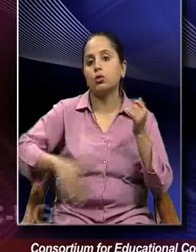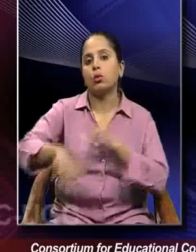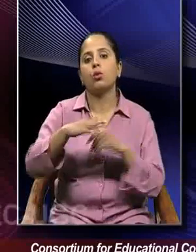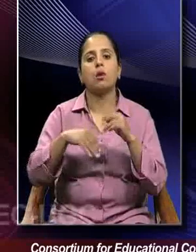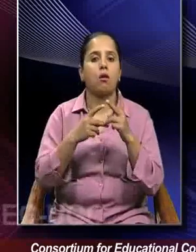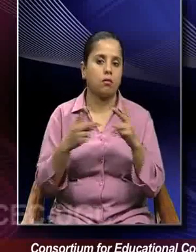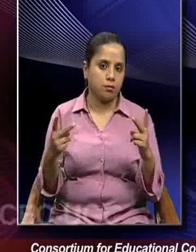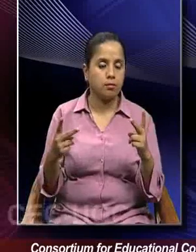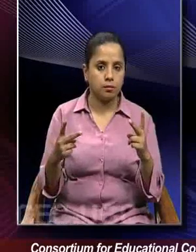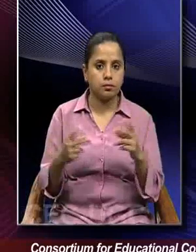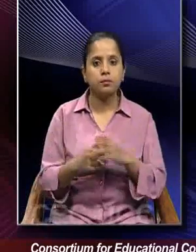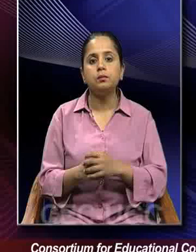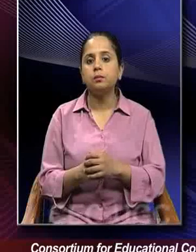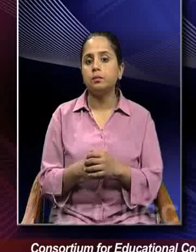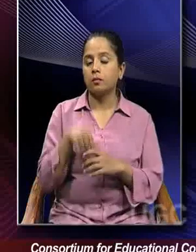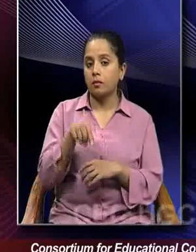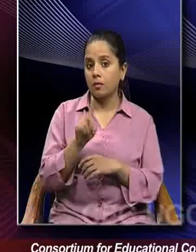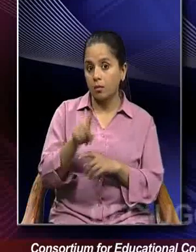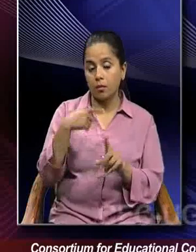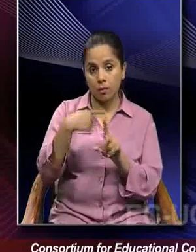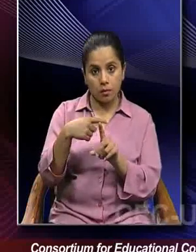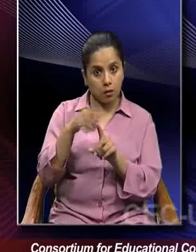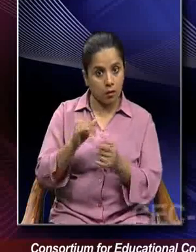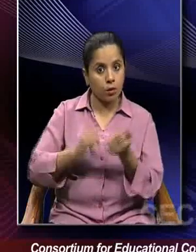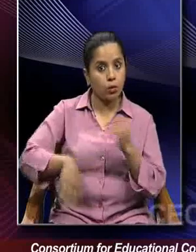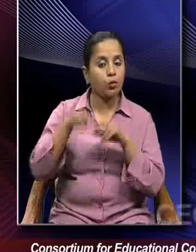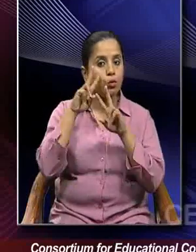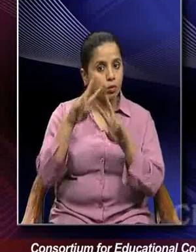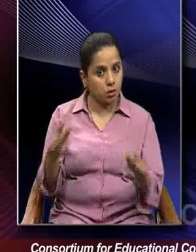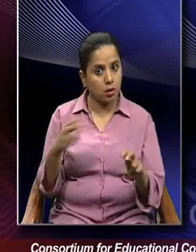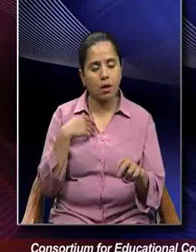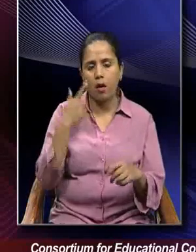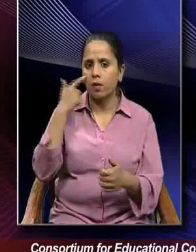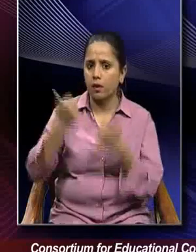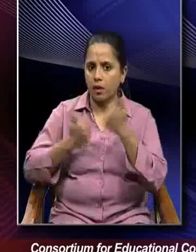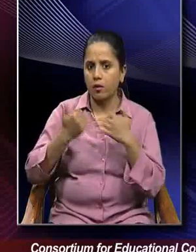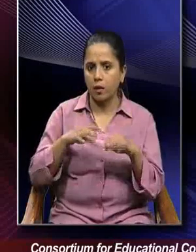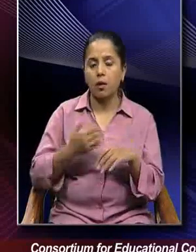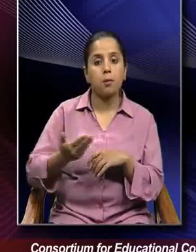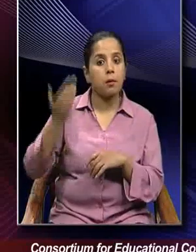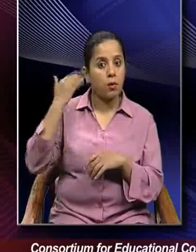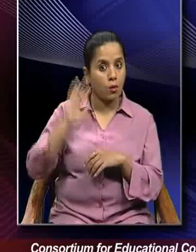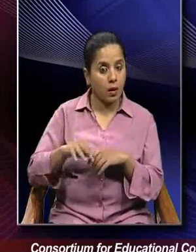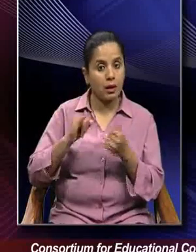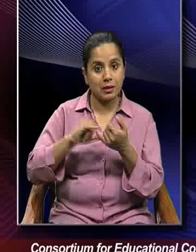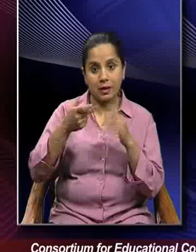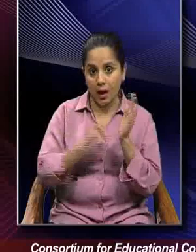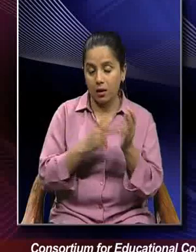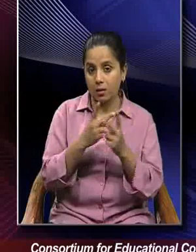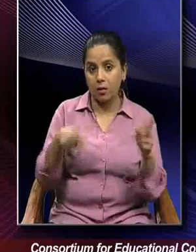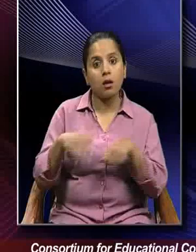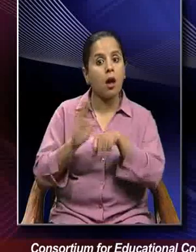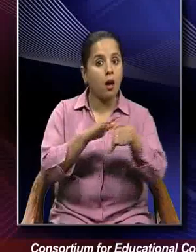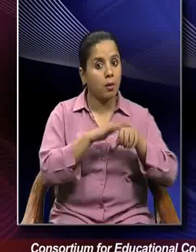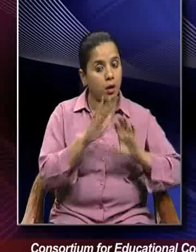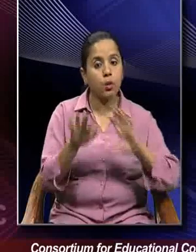constructions. Whereas positivist social research that we have examined in the previous section says that everyone experiences